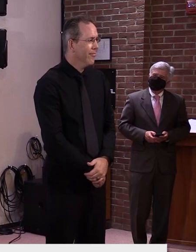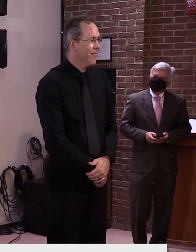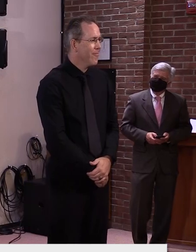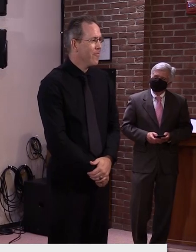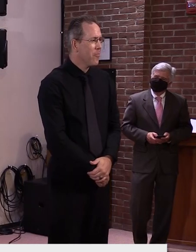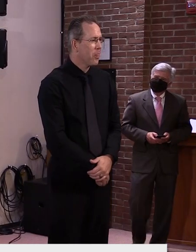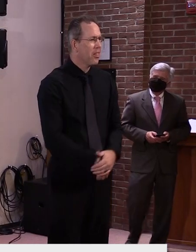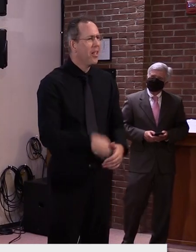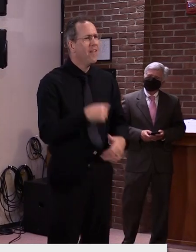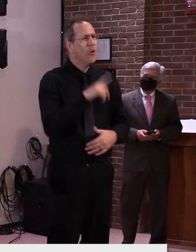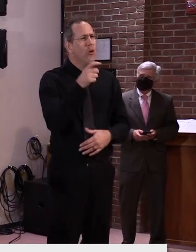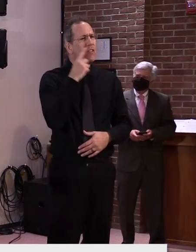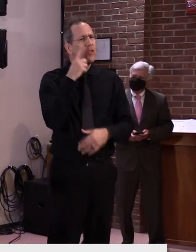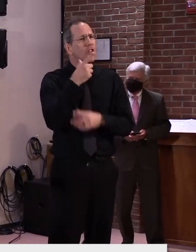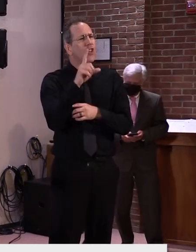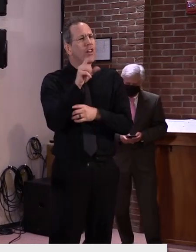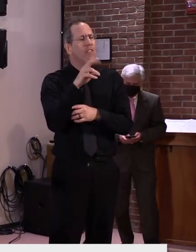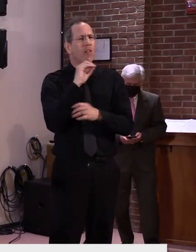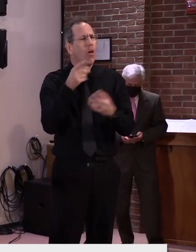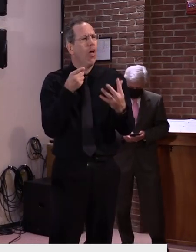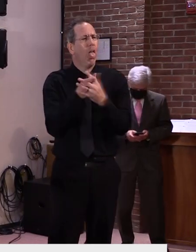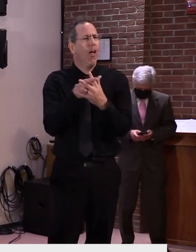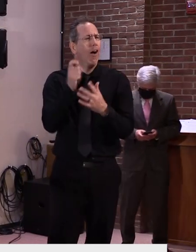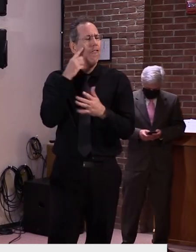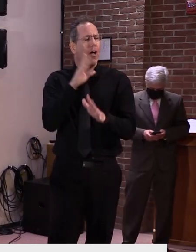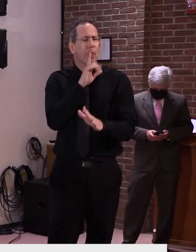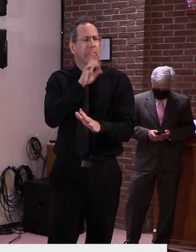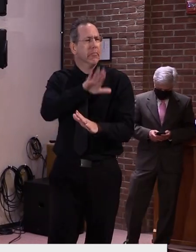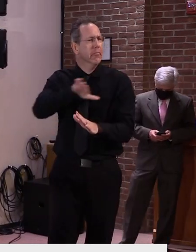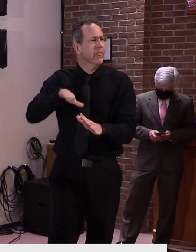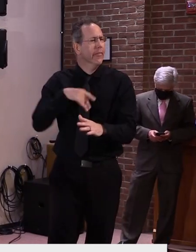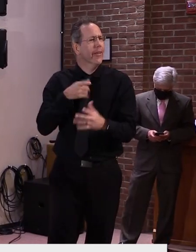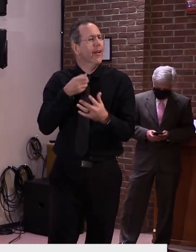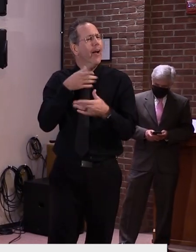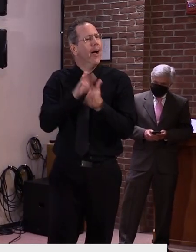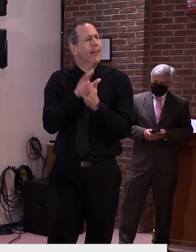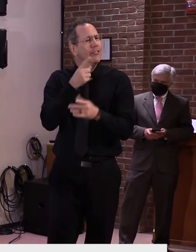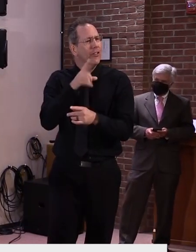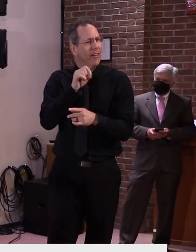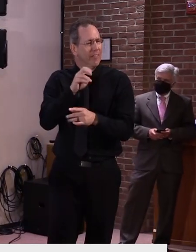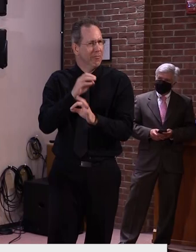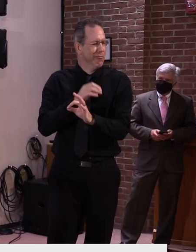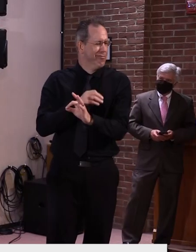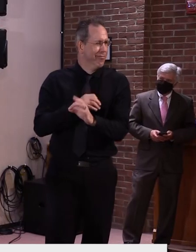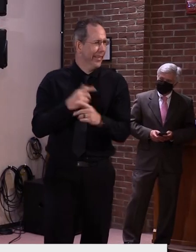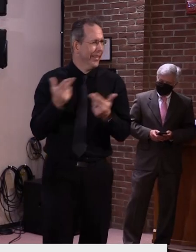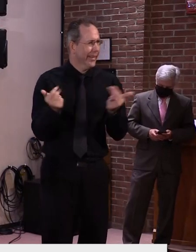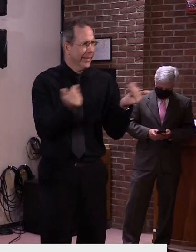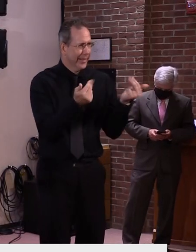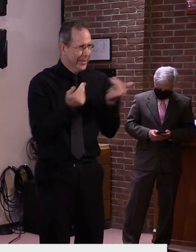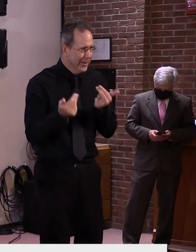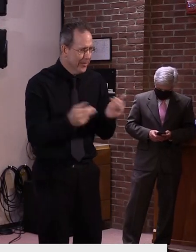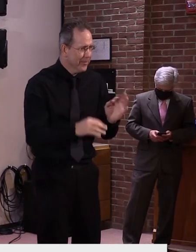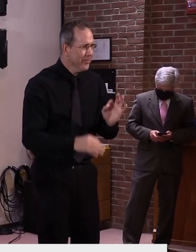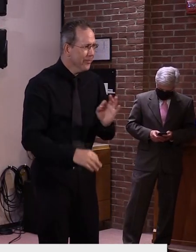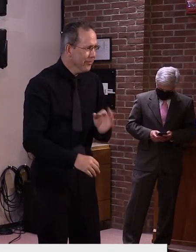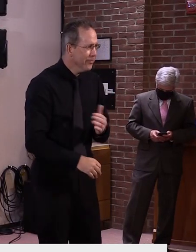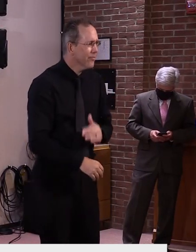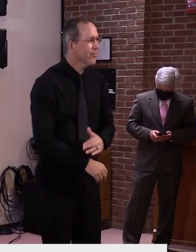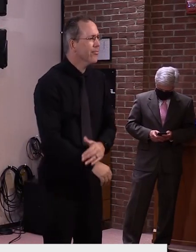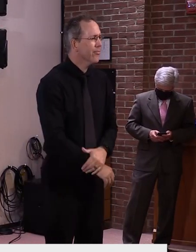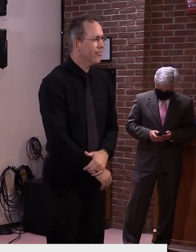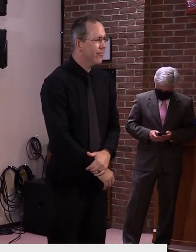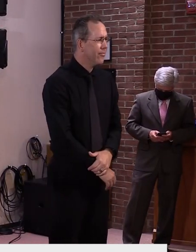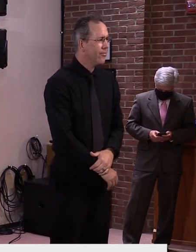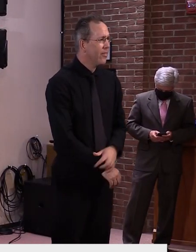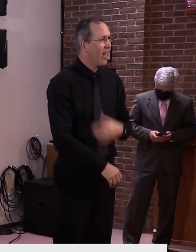Greg. Okay, thank you. I do have more than one question. I hope you'll indulge me, considering that